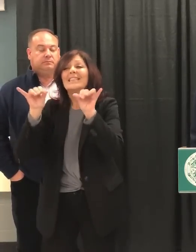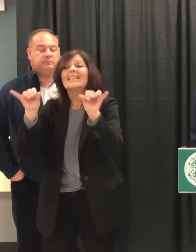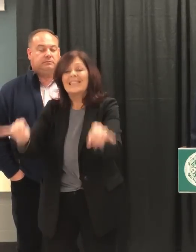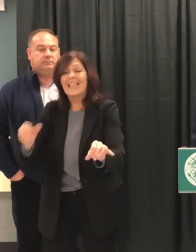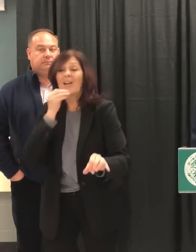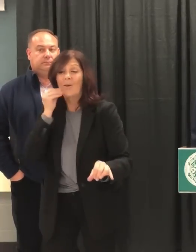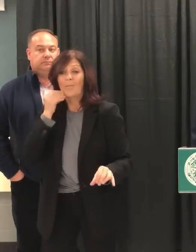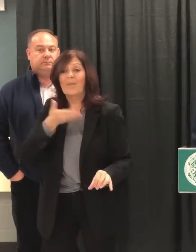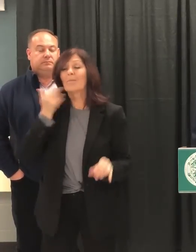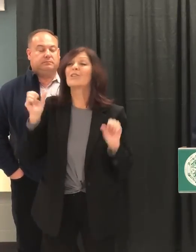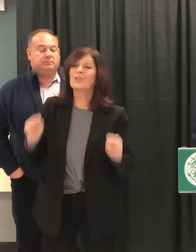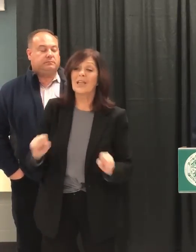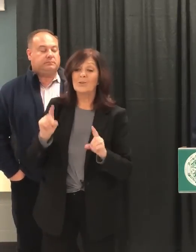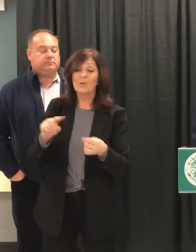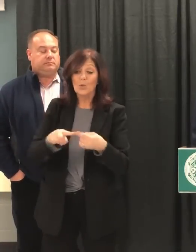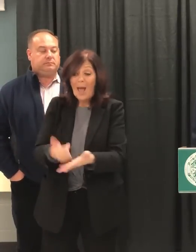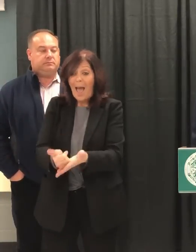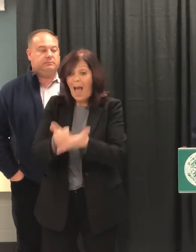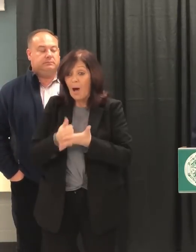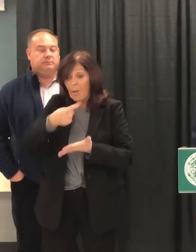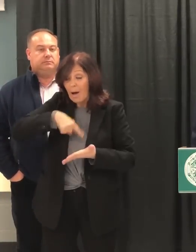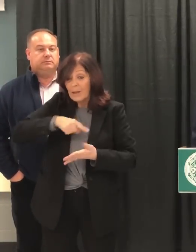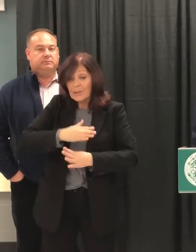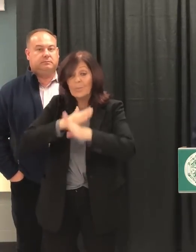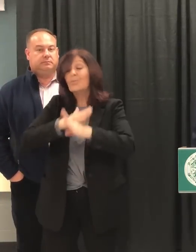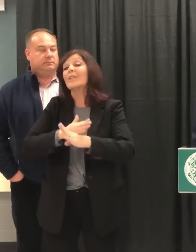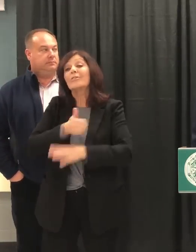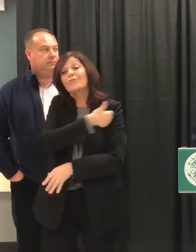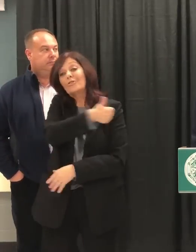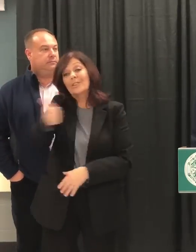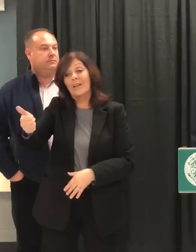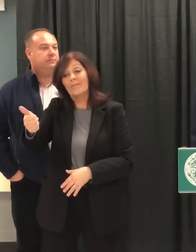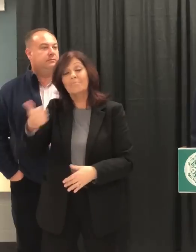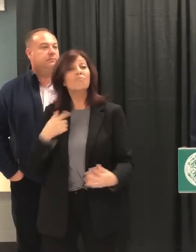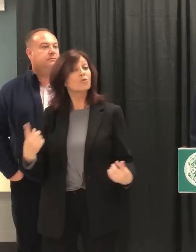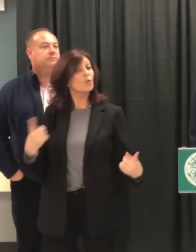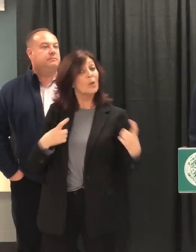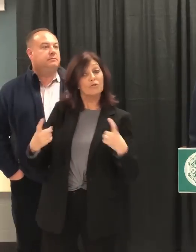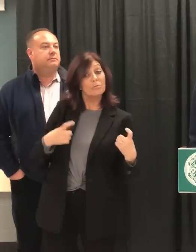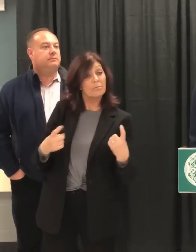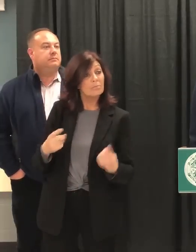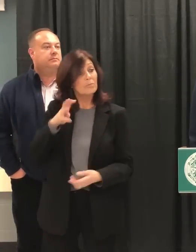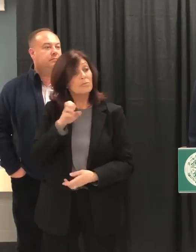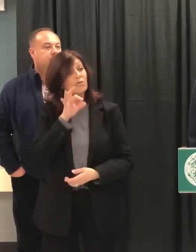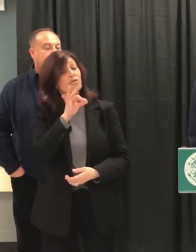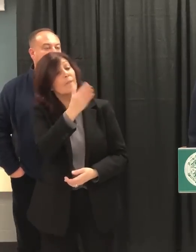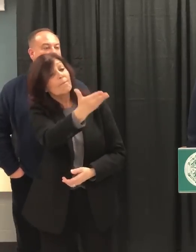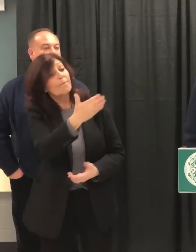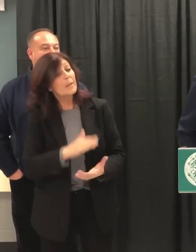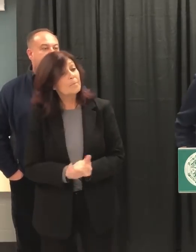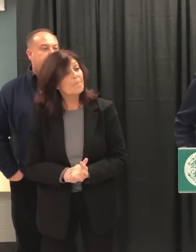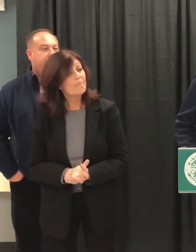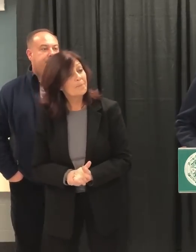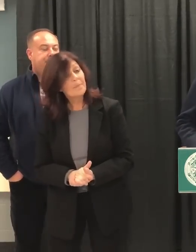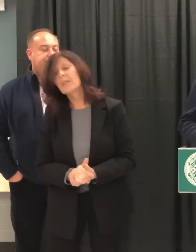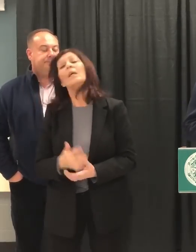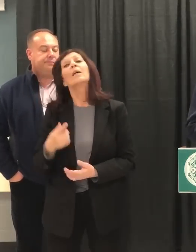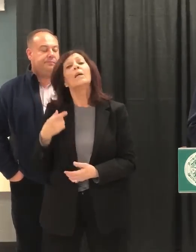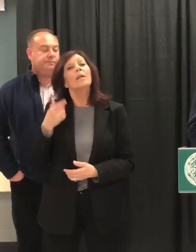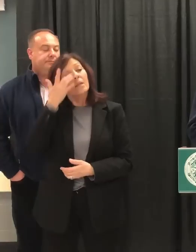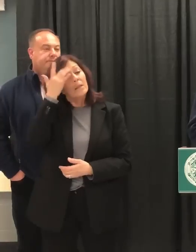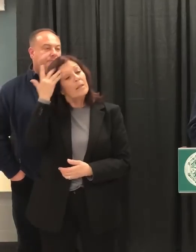the best thing you can do to help us and to protect yourself. With that, I'll open up to any questions. Jeff Russo from Channel 7. County Executive, you